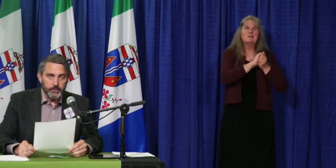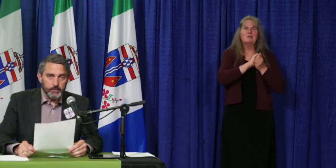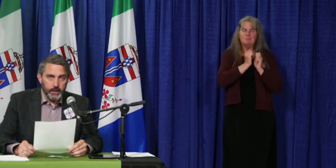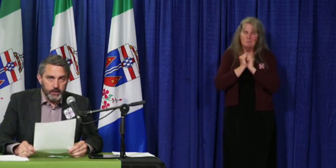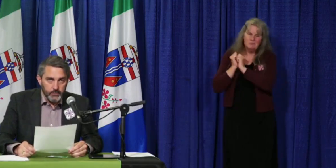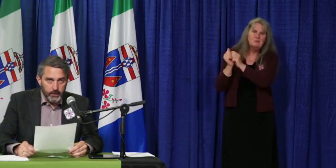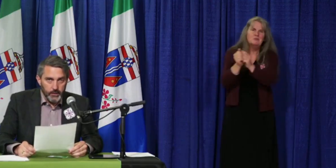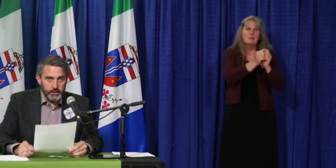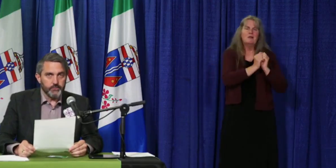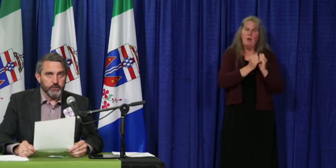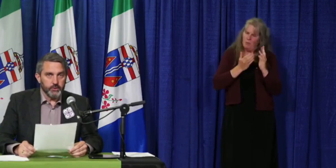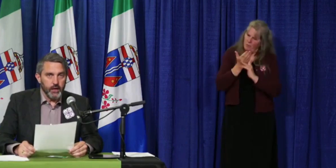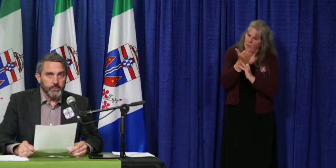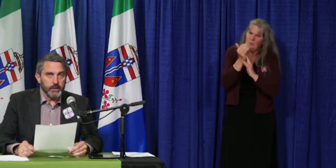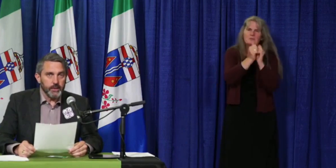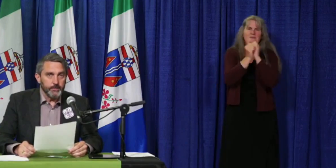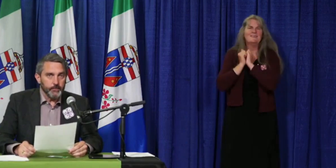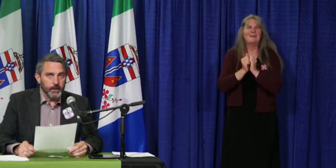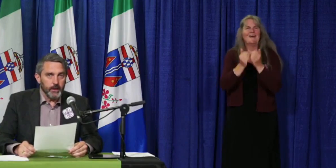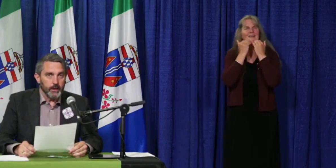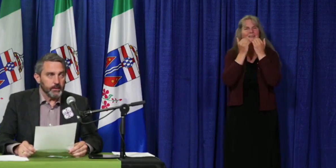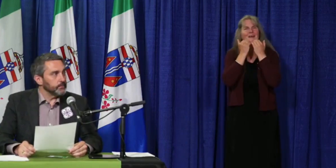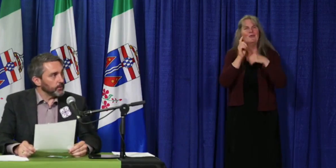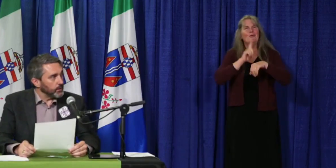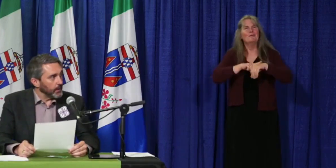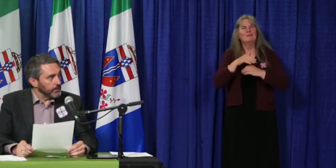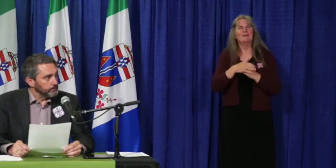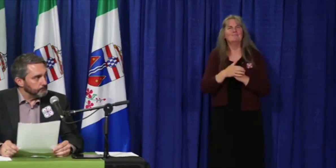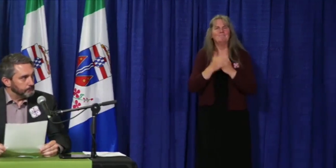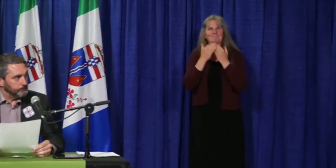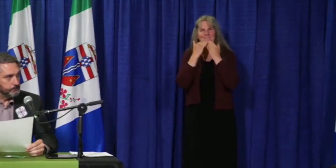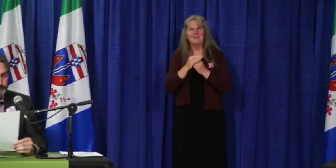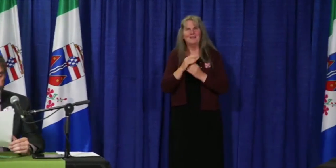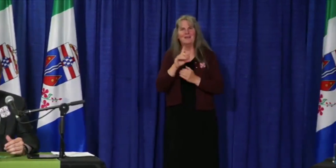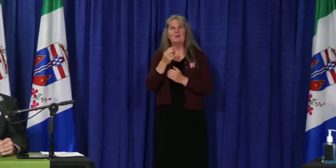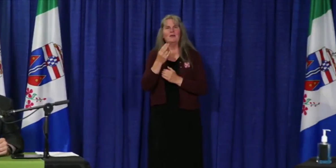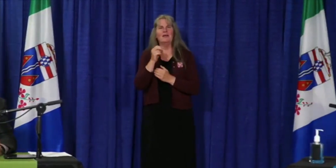together. Thank you very much for your time today. Dr. Hanley.